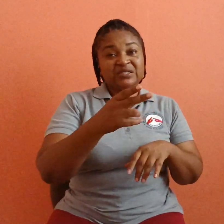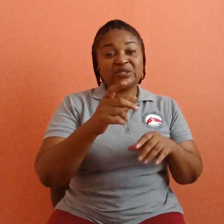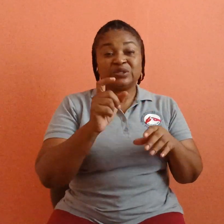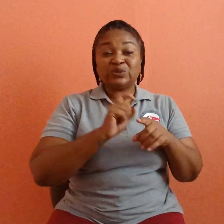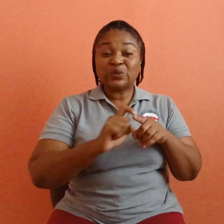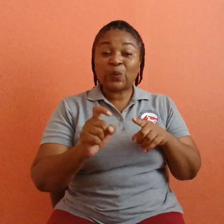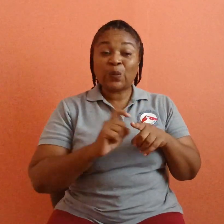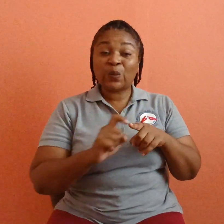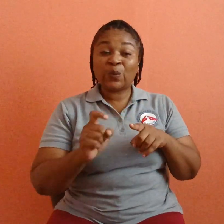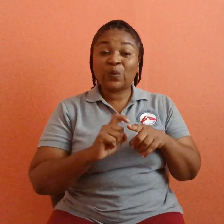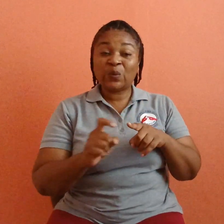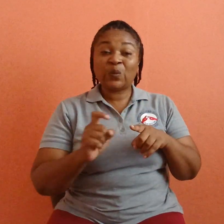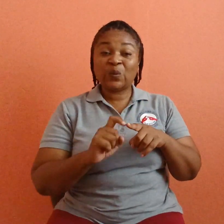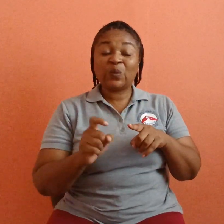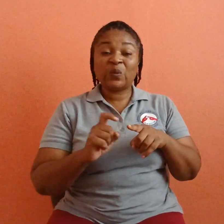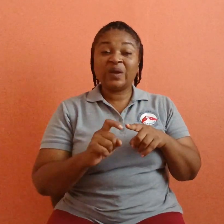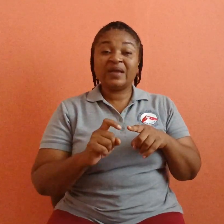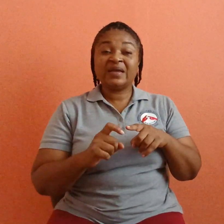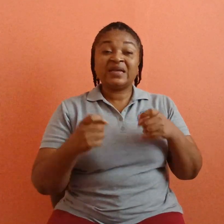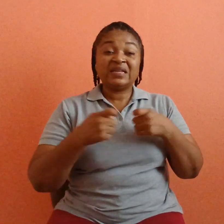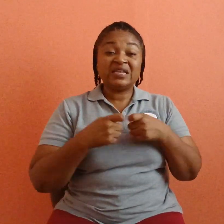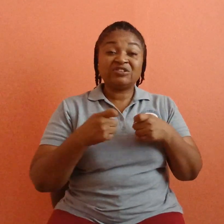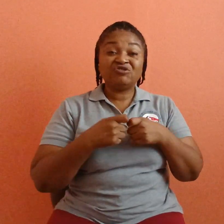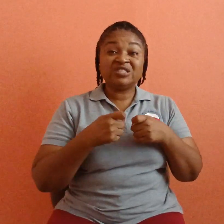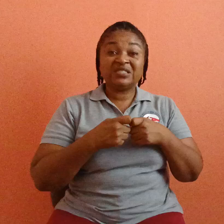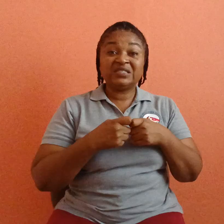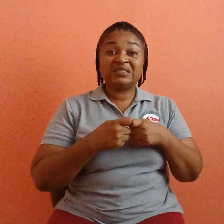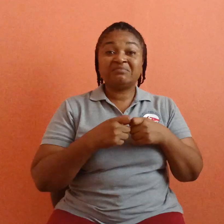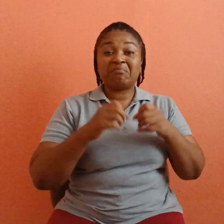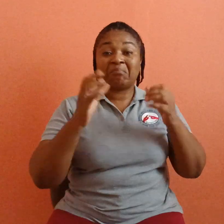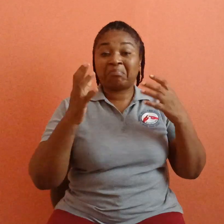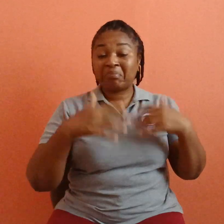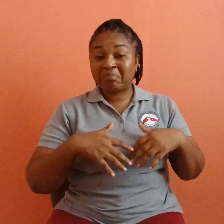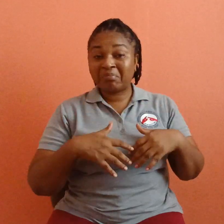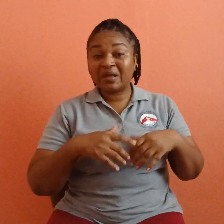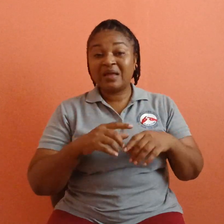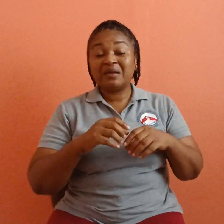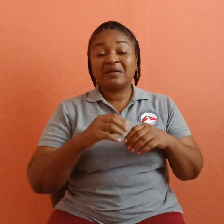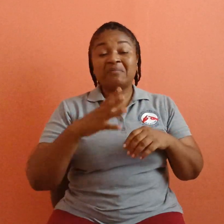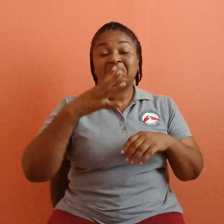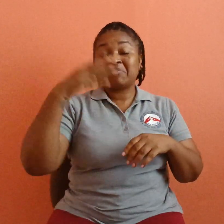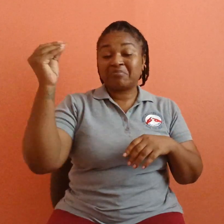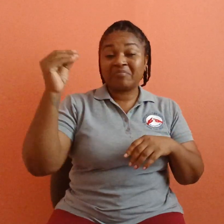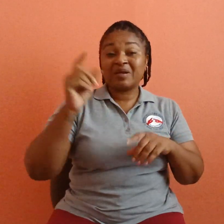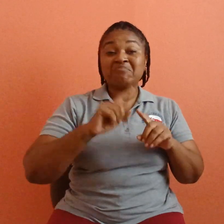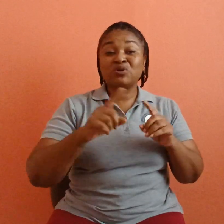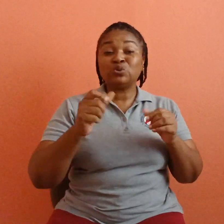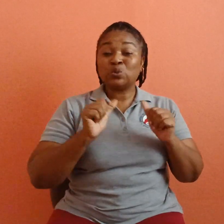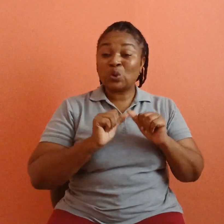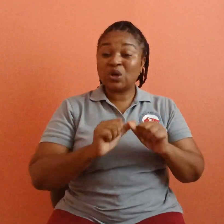sew, the electricity went off, but you went on doing the little hand stitching